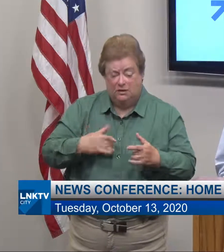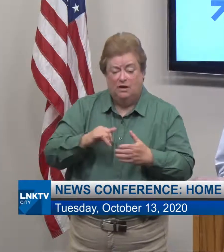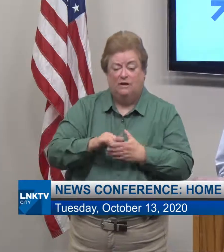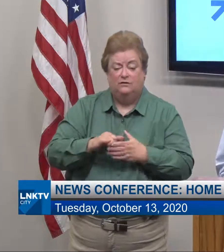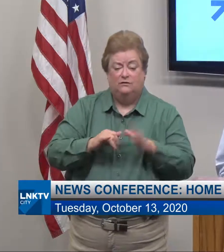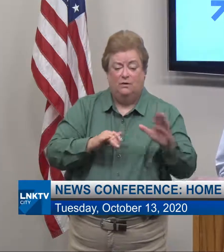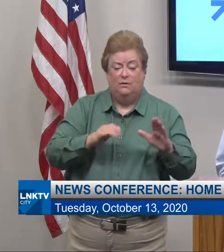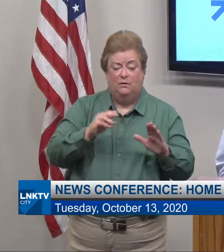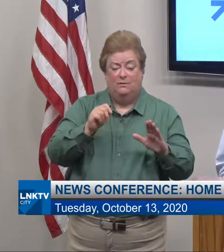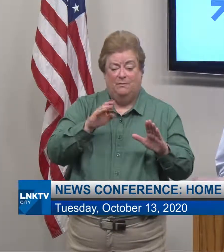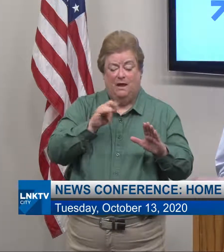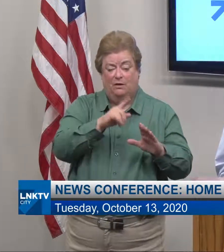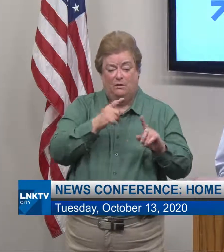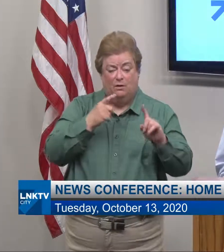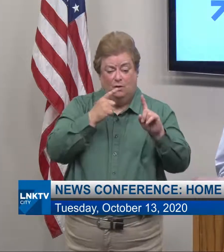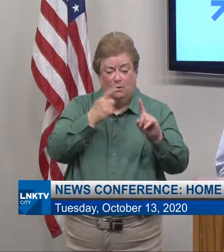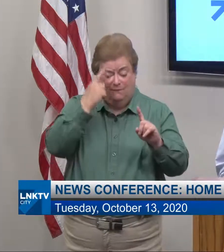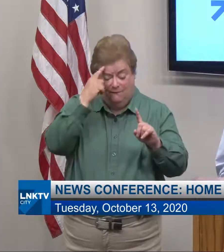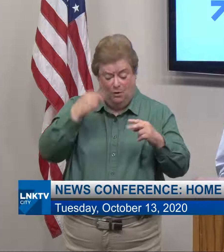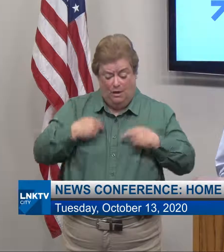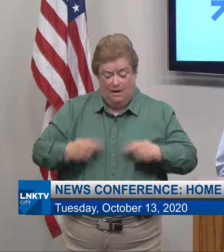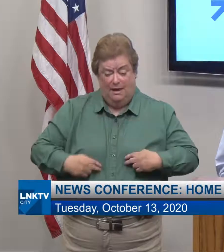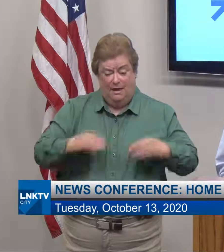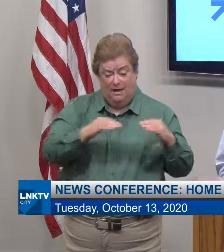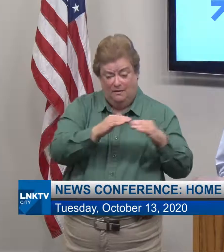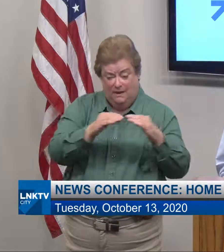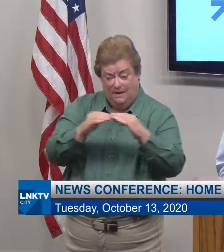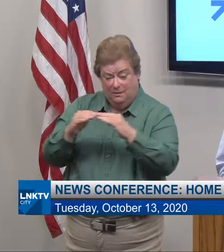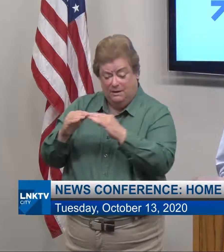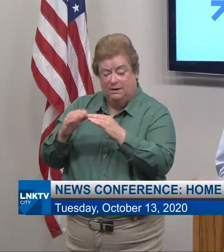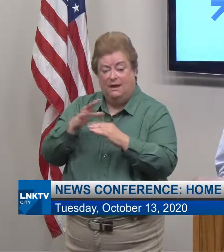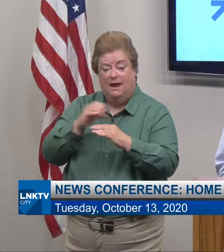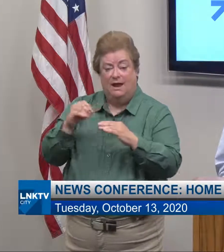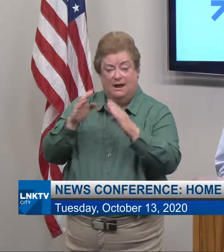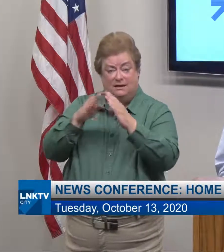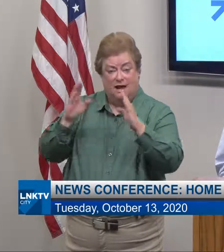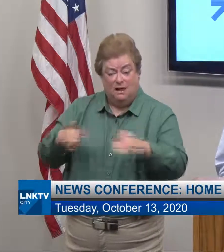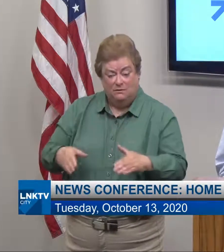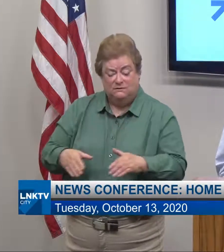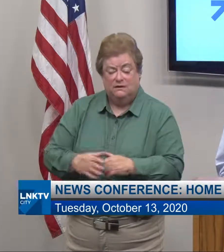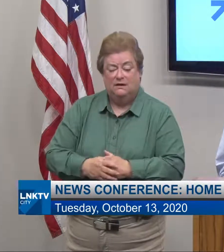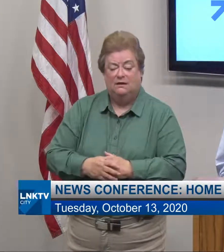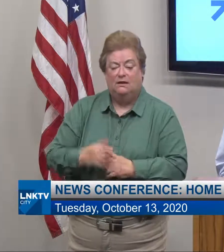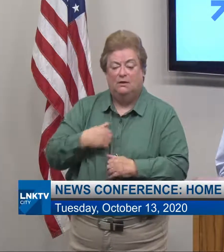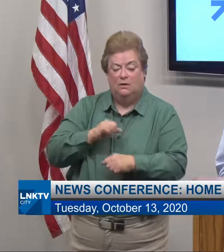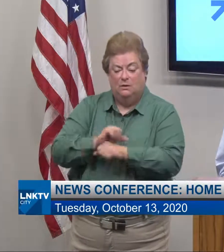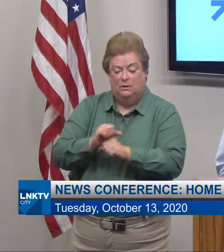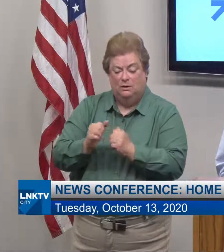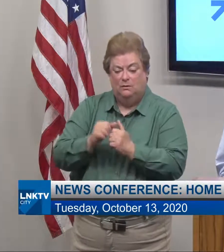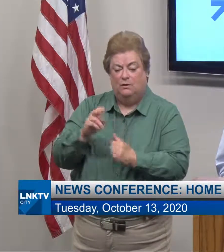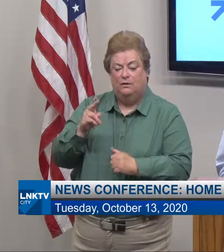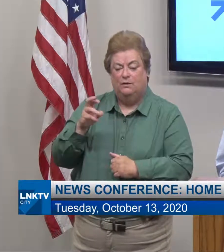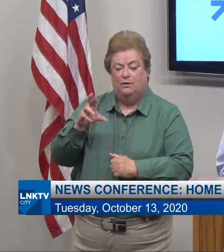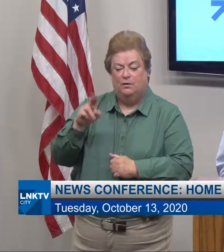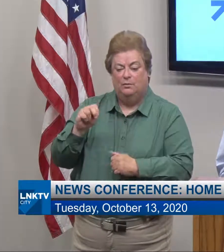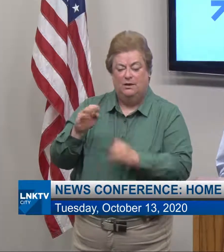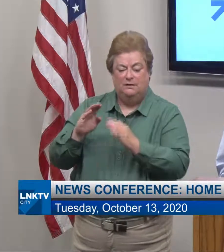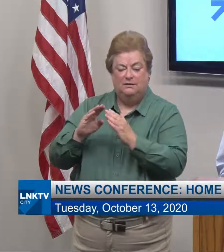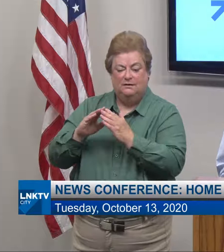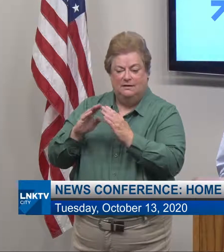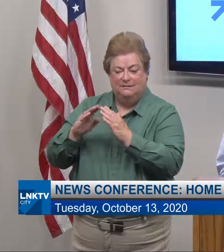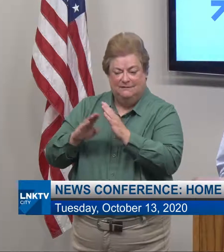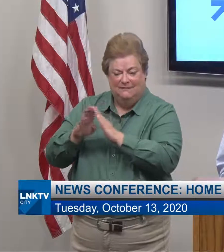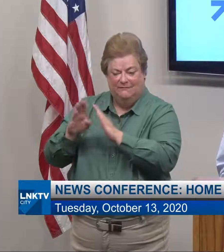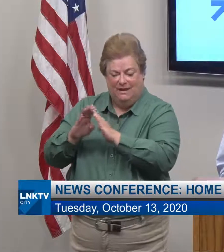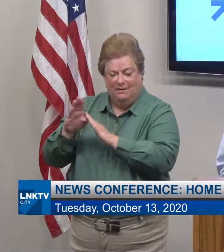goals on both health equity and with housing. And we've been working with urban development and the finance